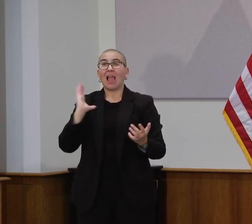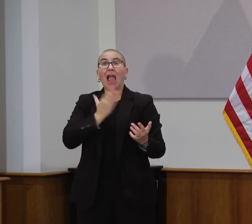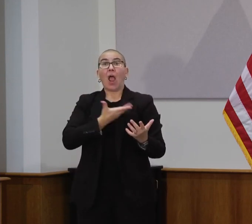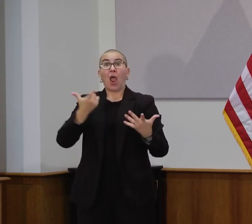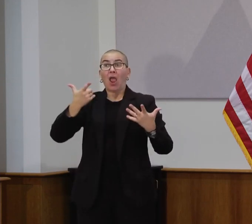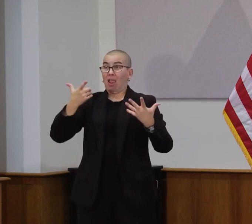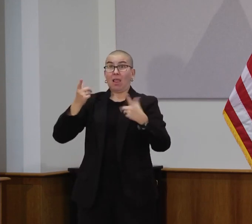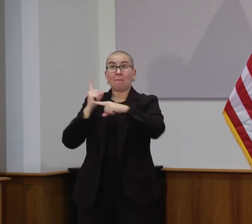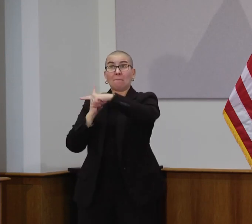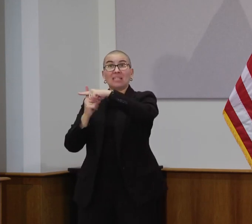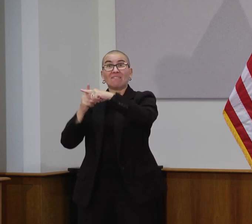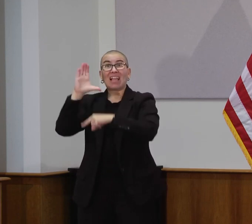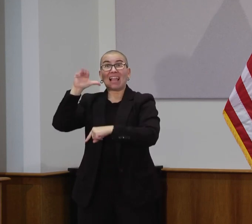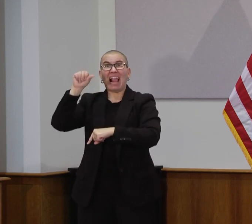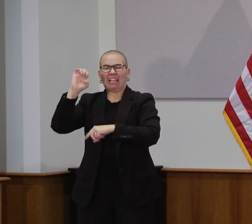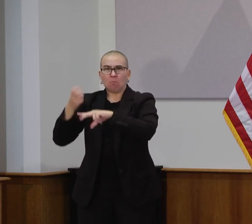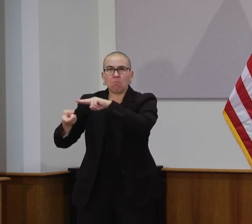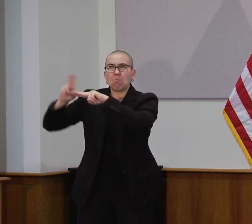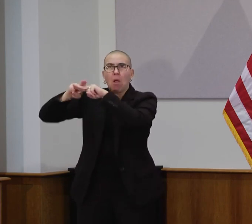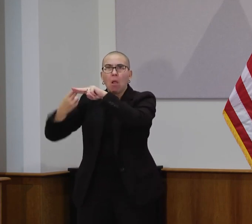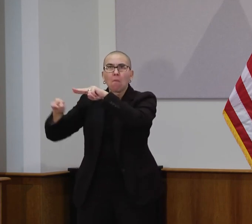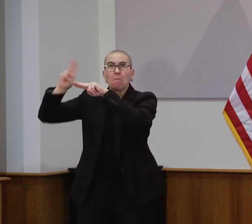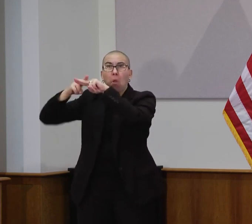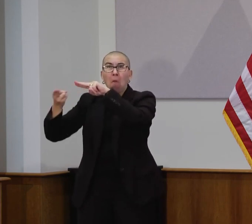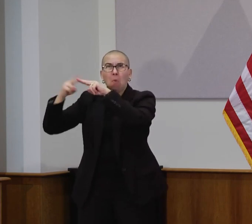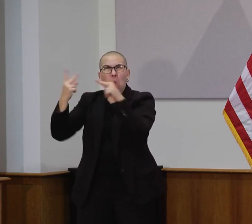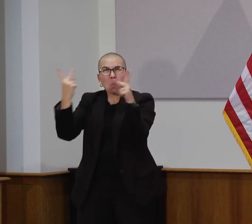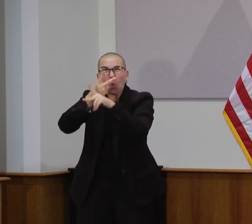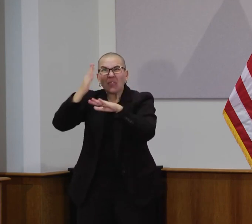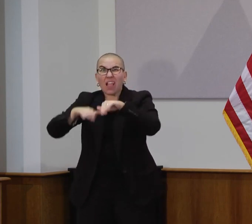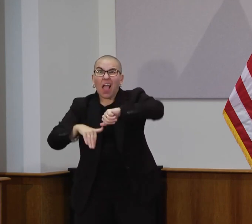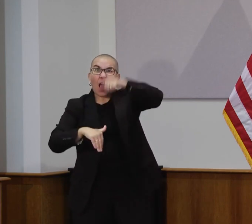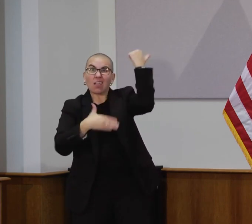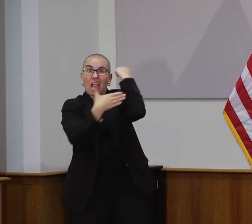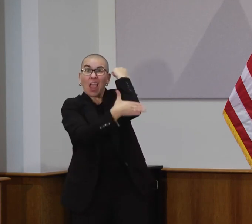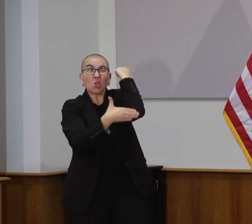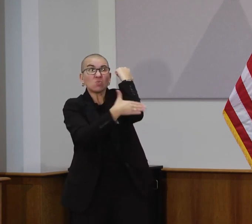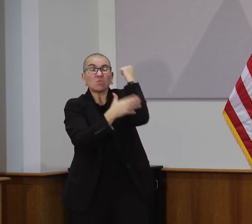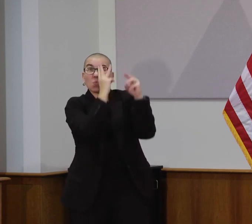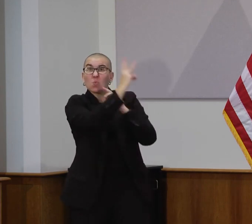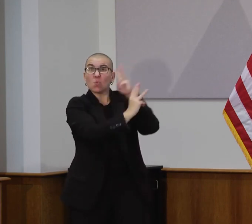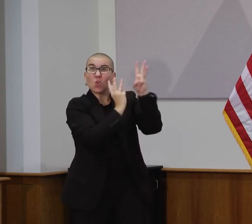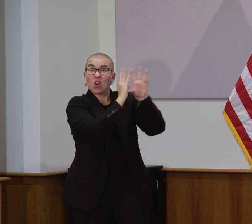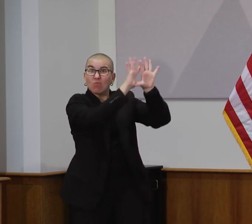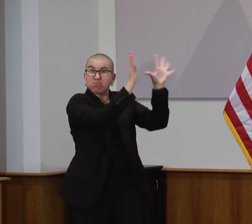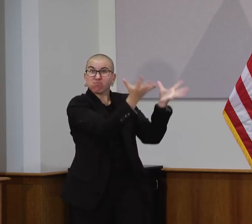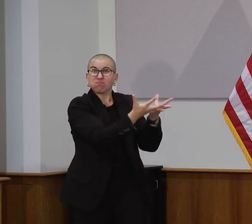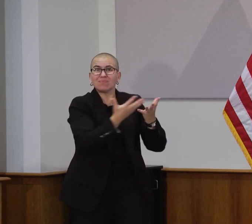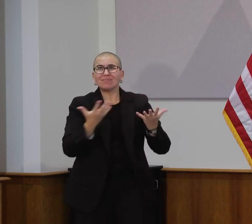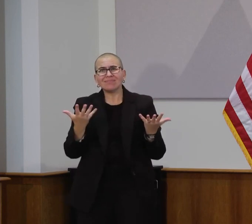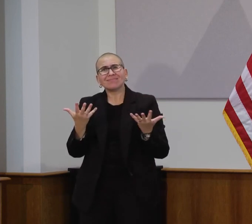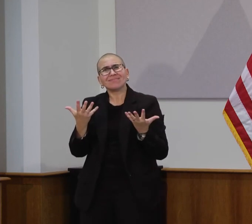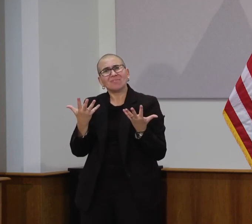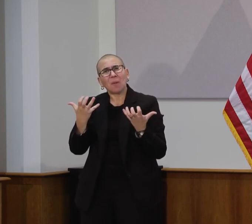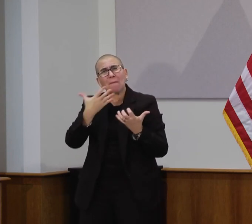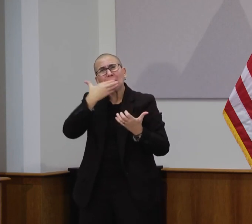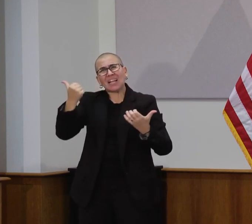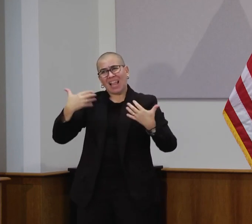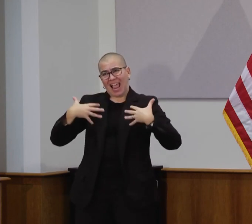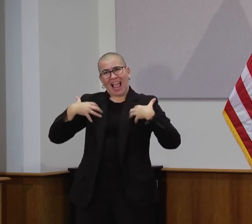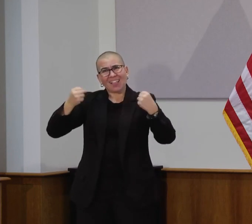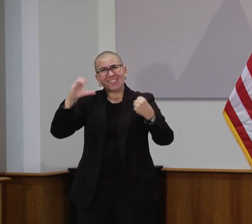of death are worse than any place in the world. We have the best healthcare providers and system